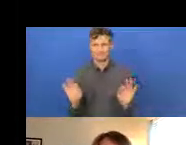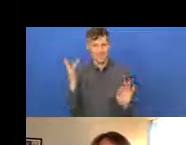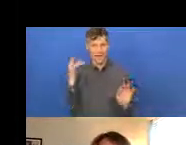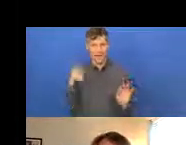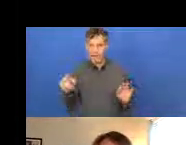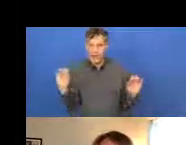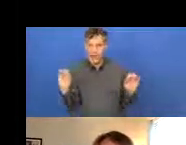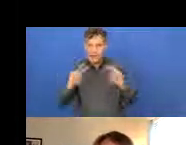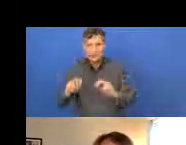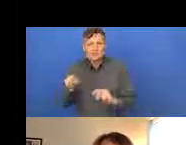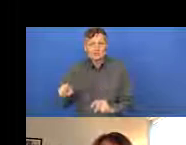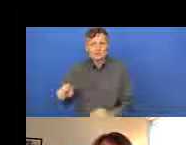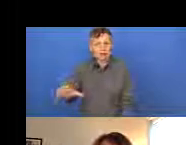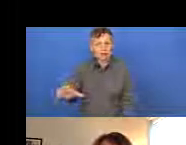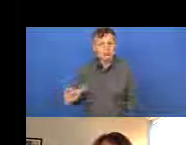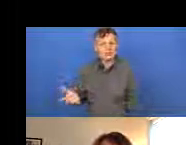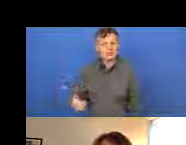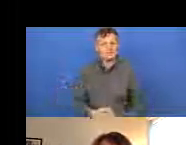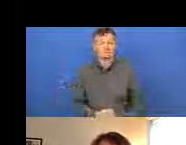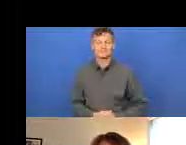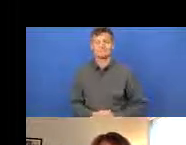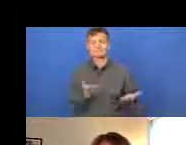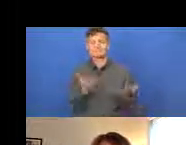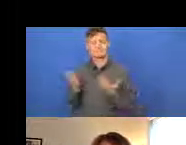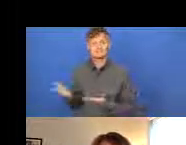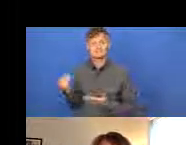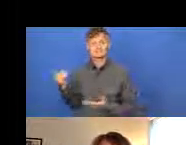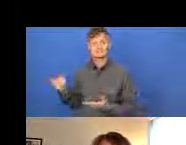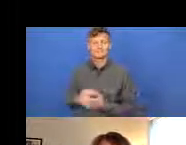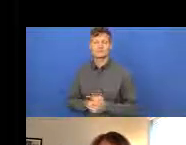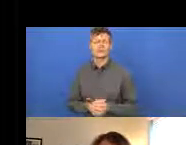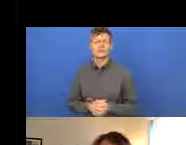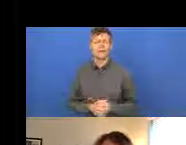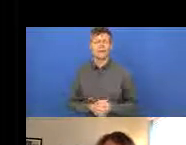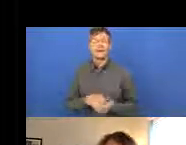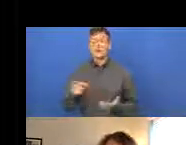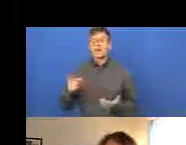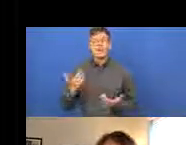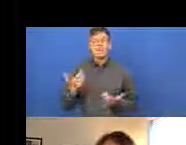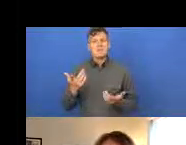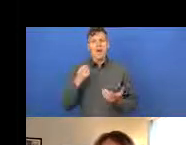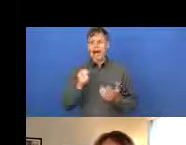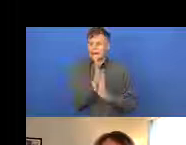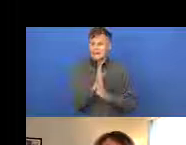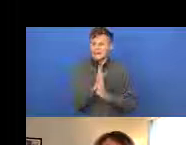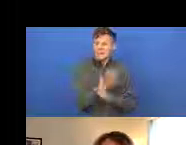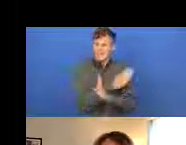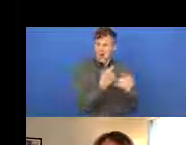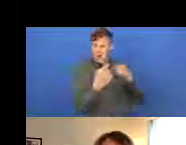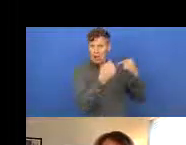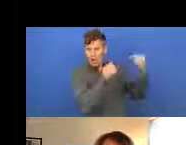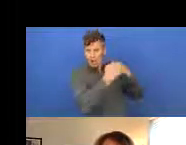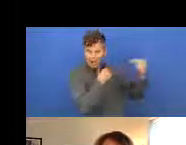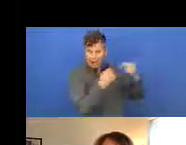Other significant risk factors include a prior experience of victimization, poverty, and family disadvantage, and learning